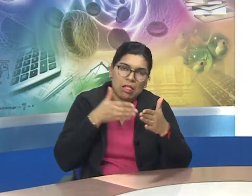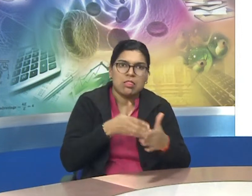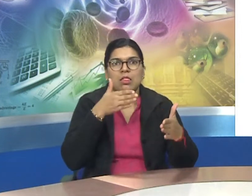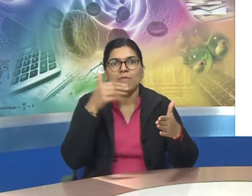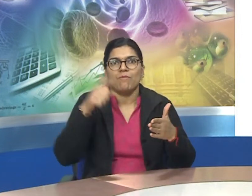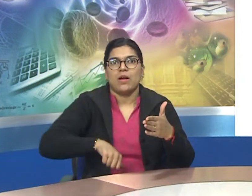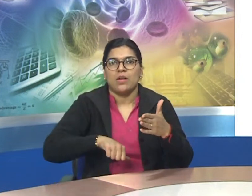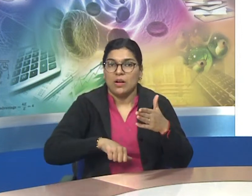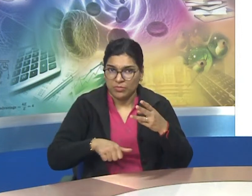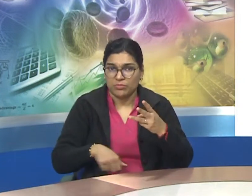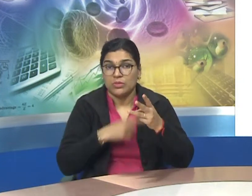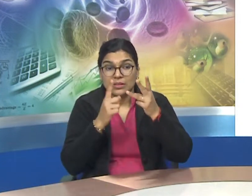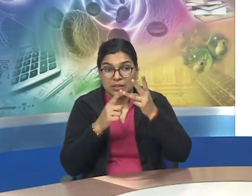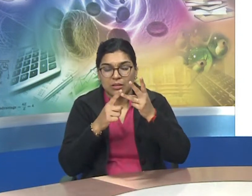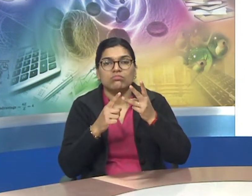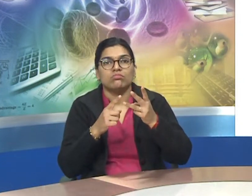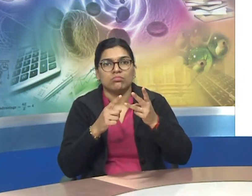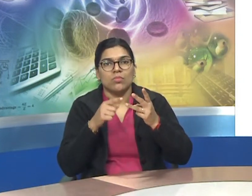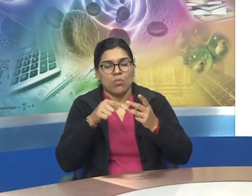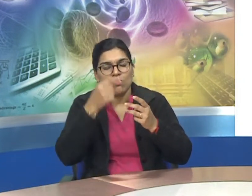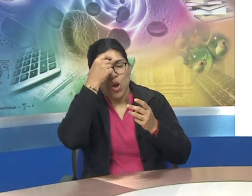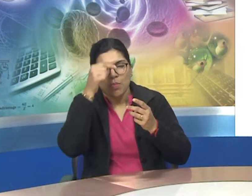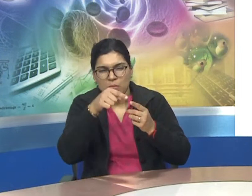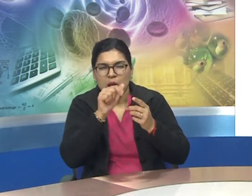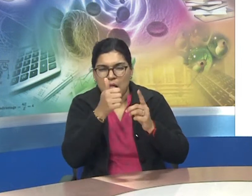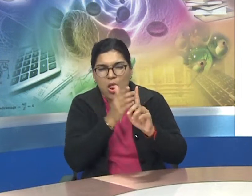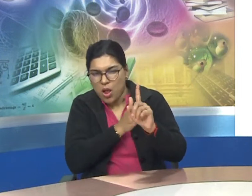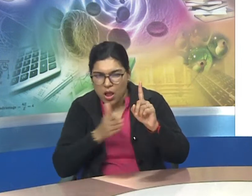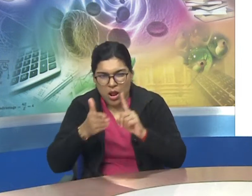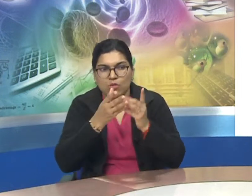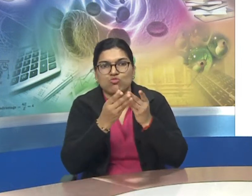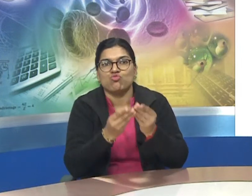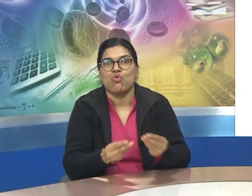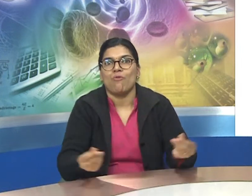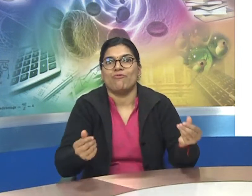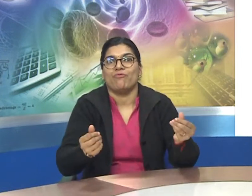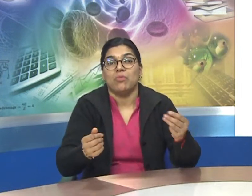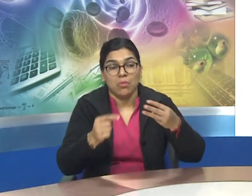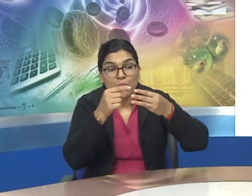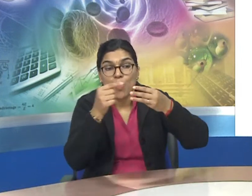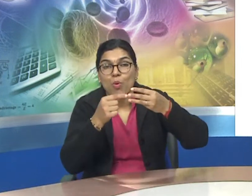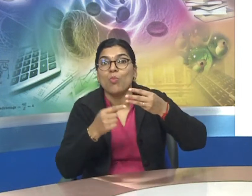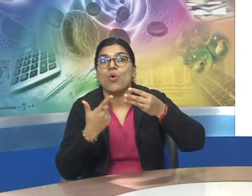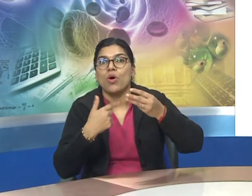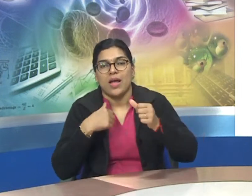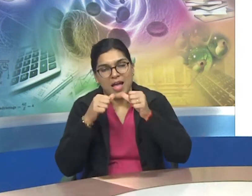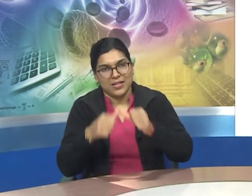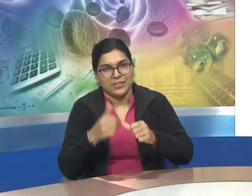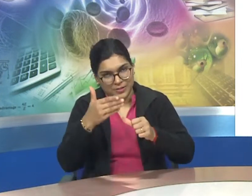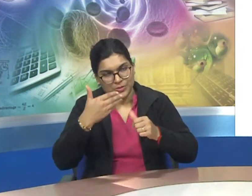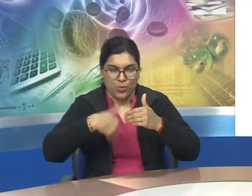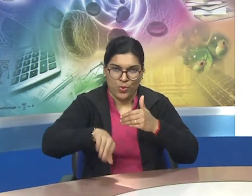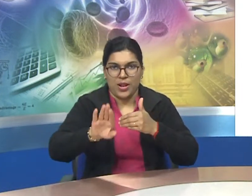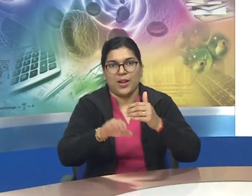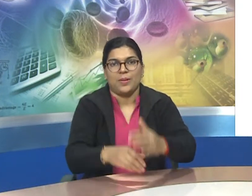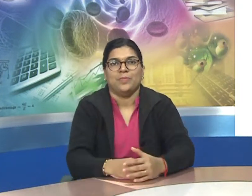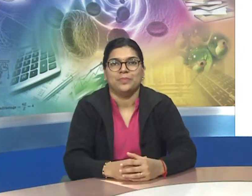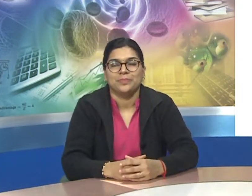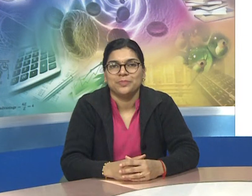In this you have to fill in the blanks against each heading with points from the section which we just discussed. You have to write